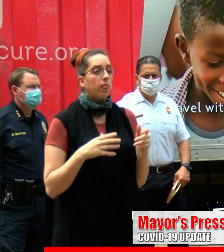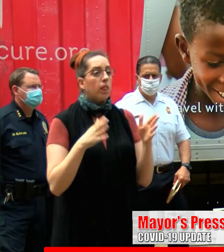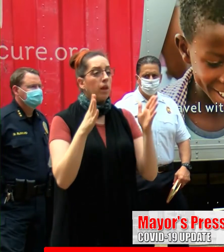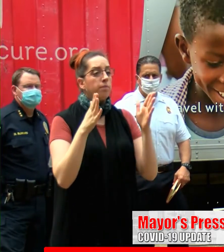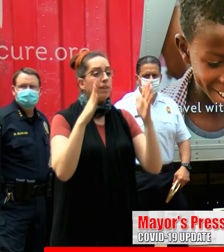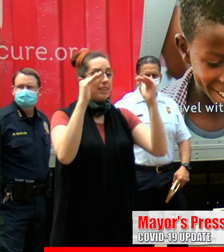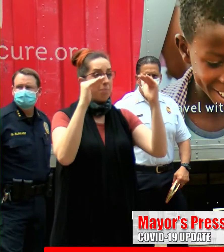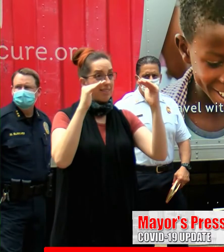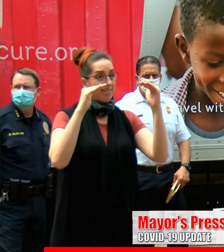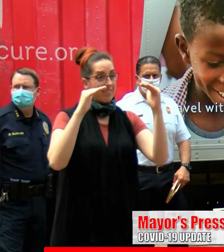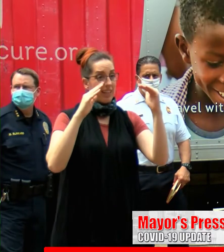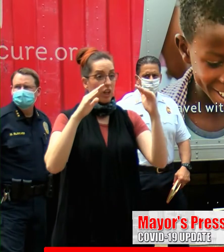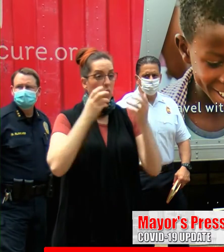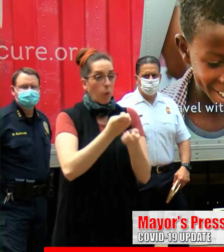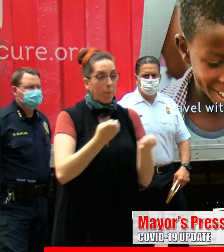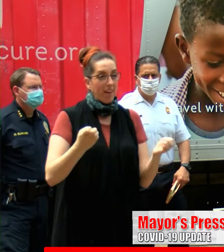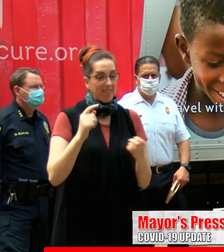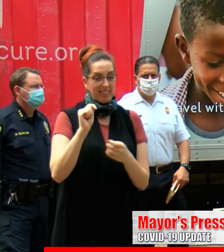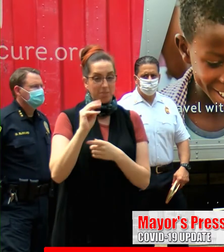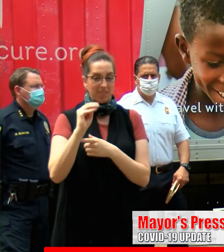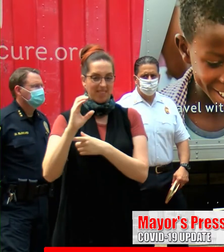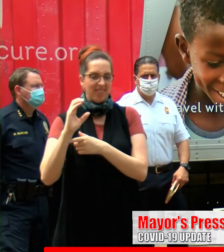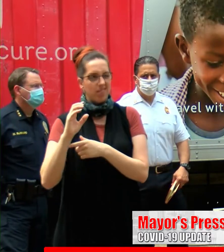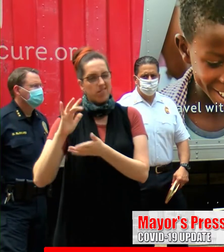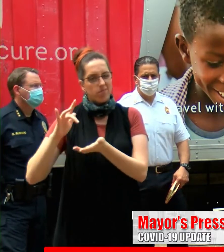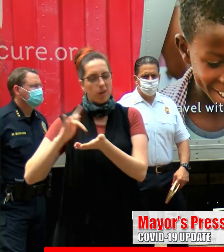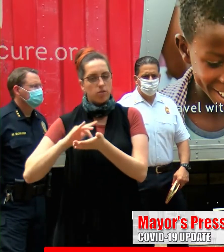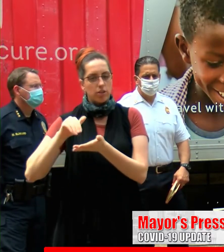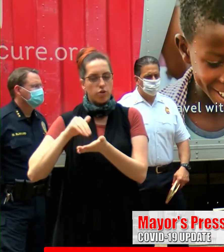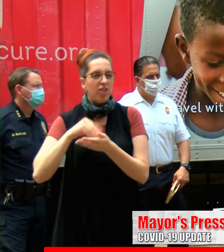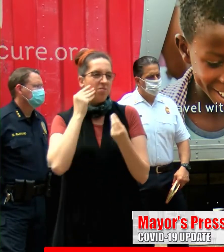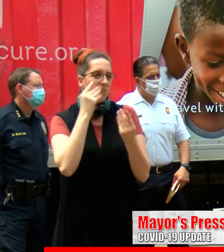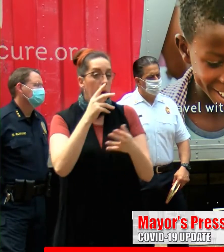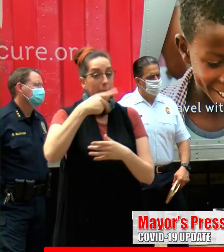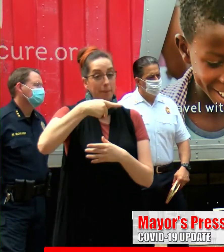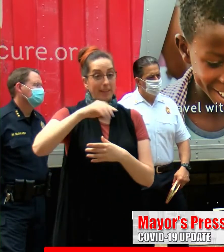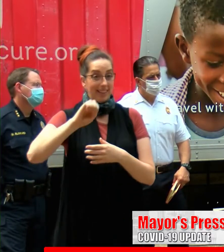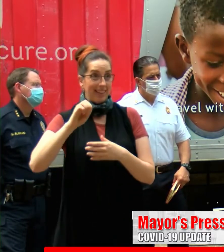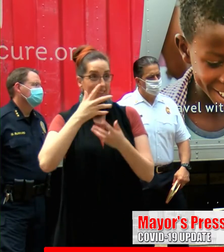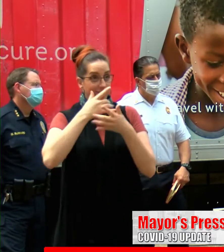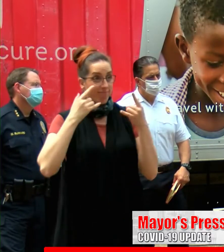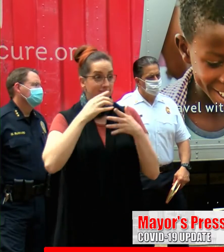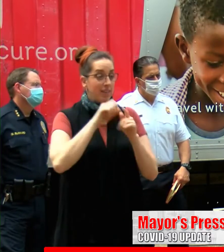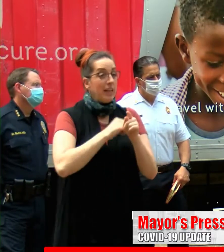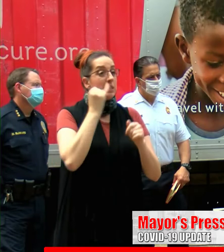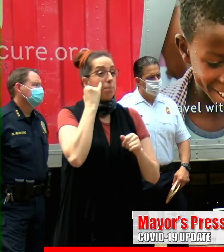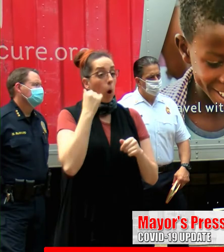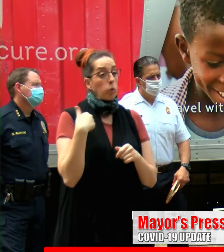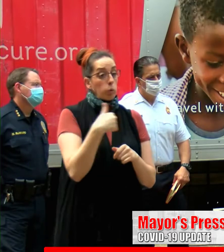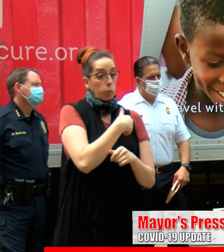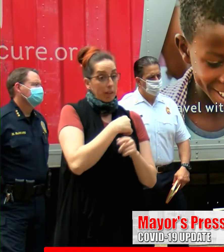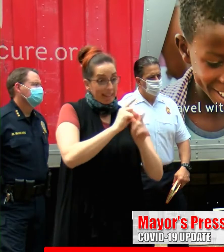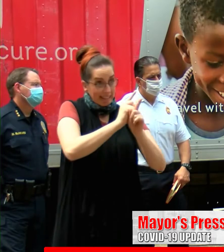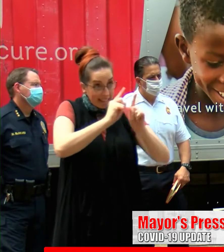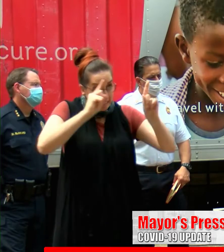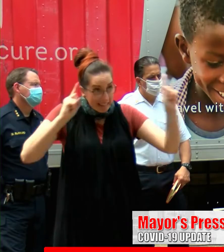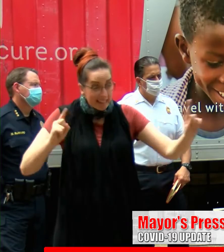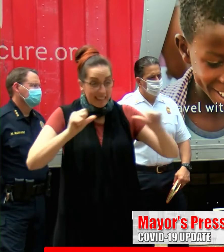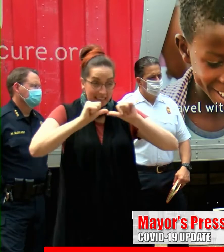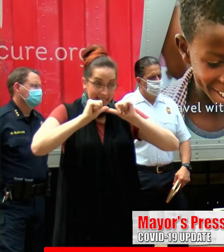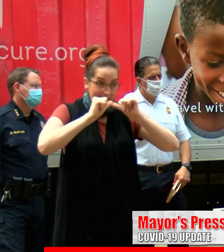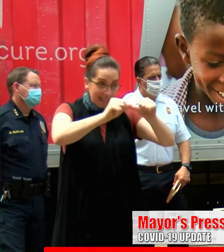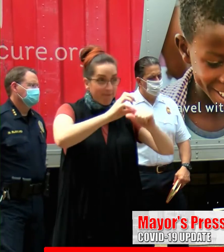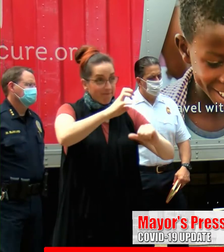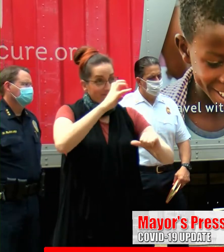Expected TMC system equipment, to give you some idea on the PPEs, with maximum social distancing. So with maximum